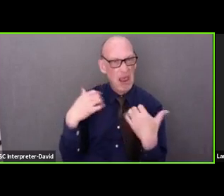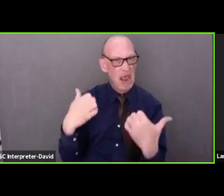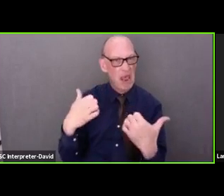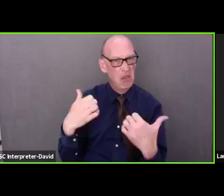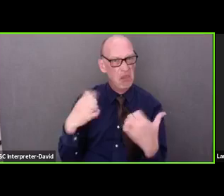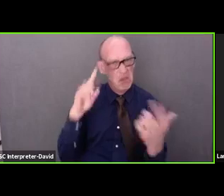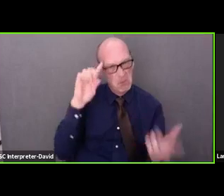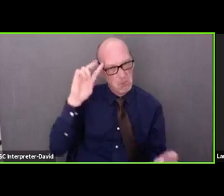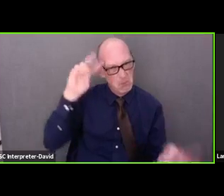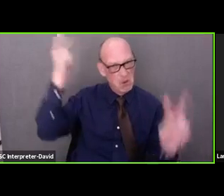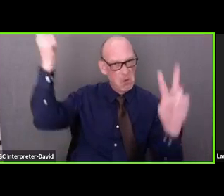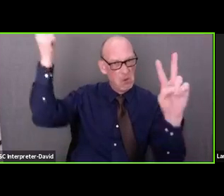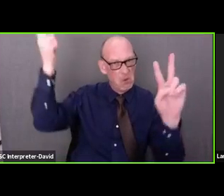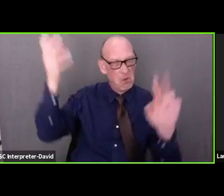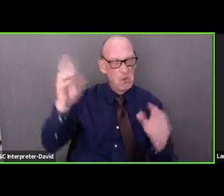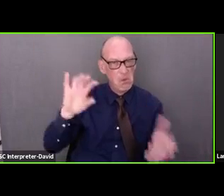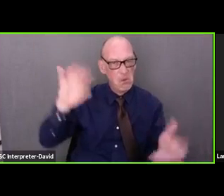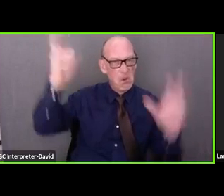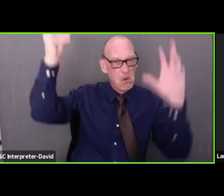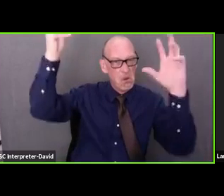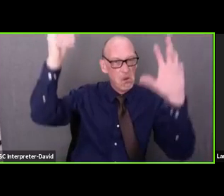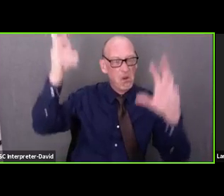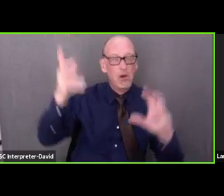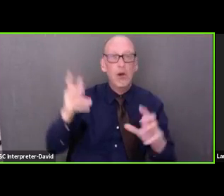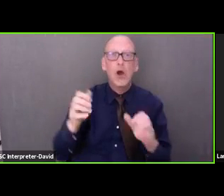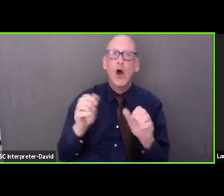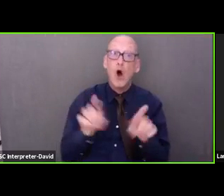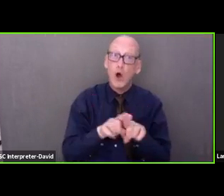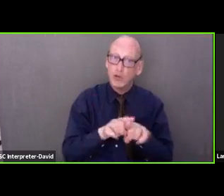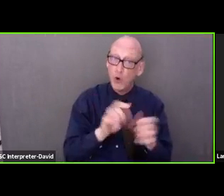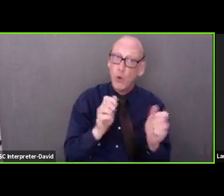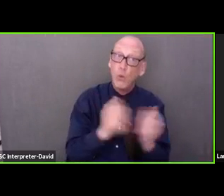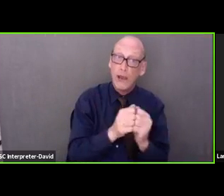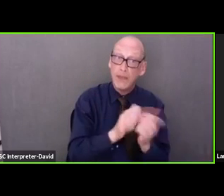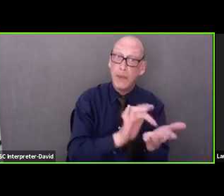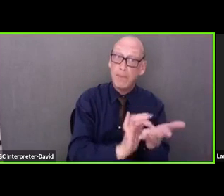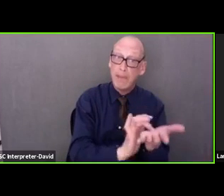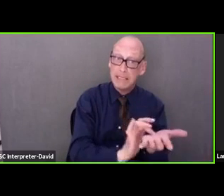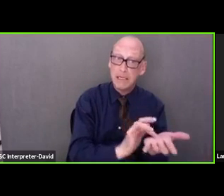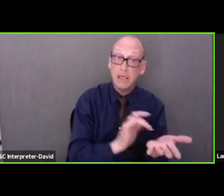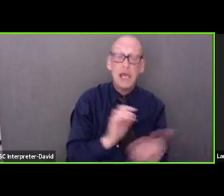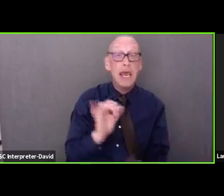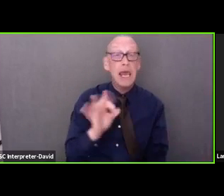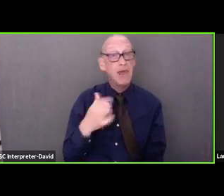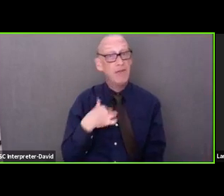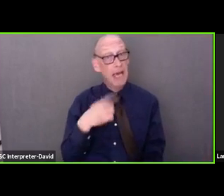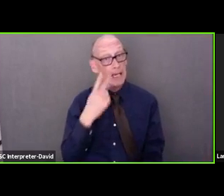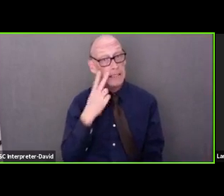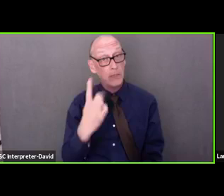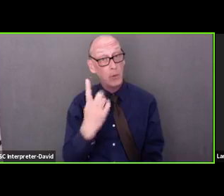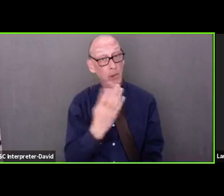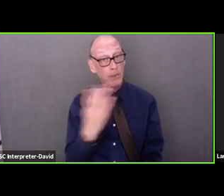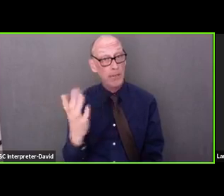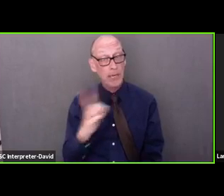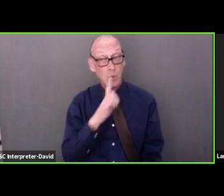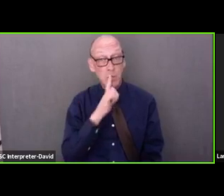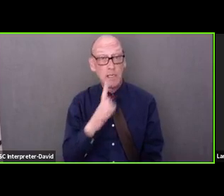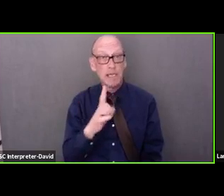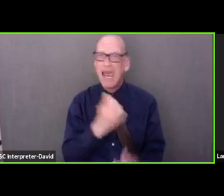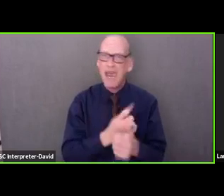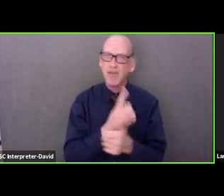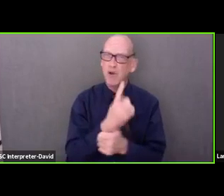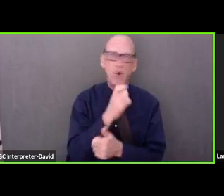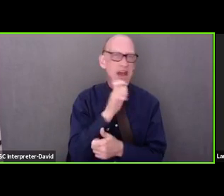disorder. And secondly, with medication. If I see one thing that's really, and everybody doesn't